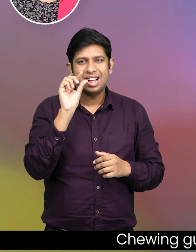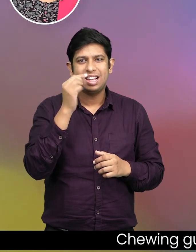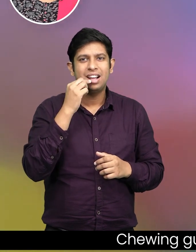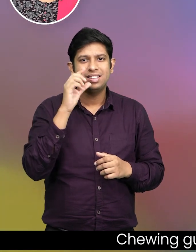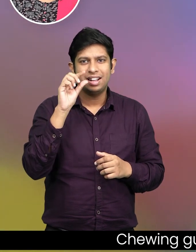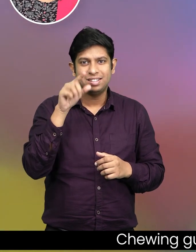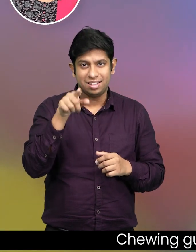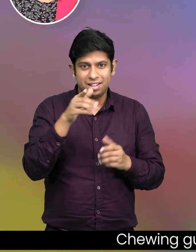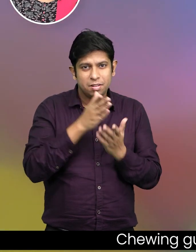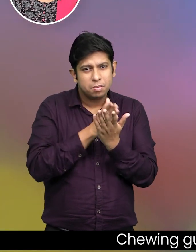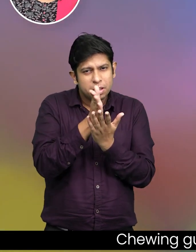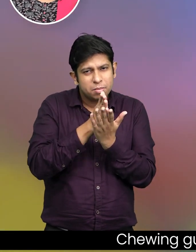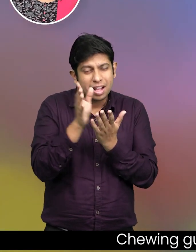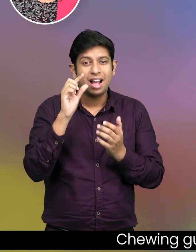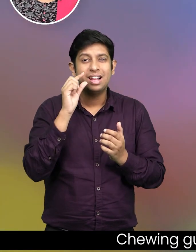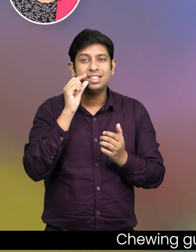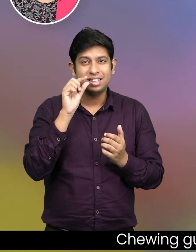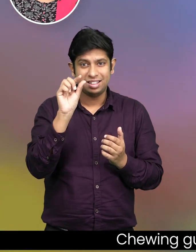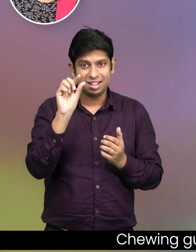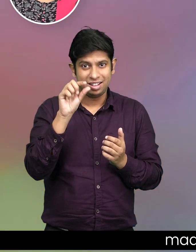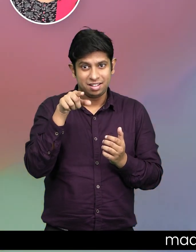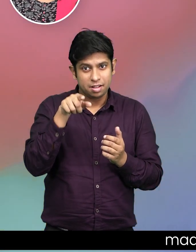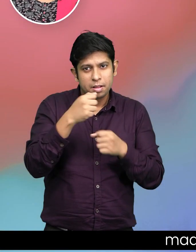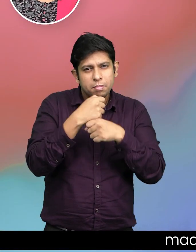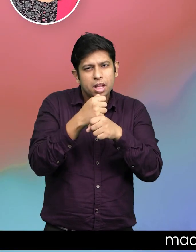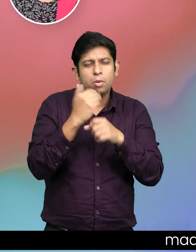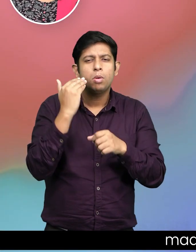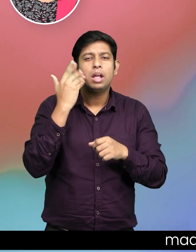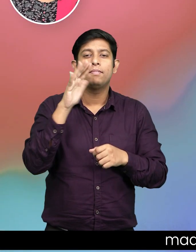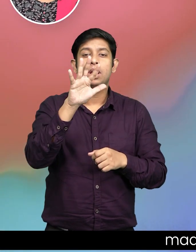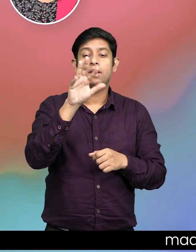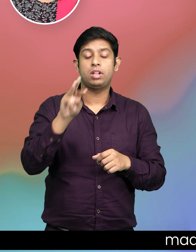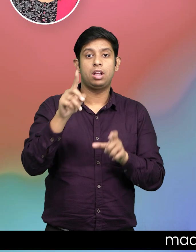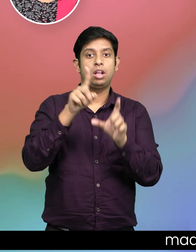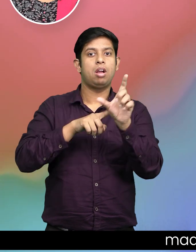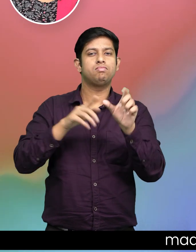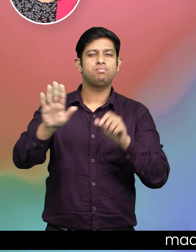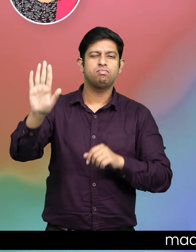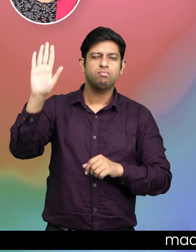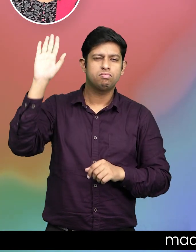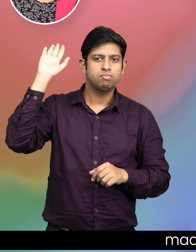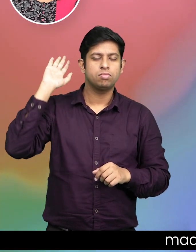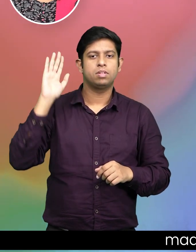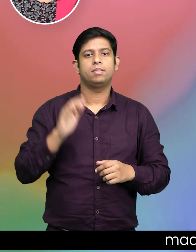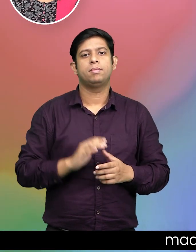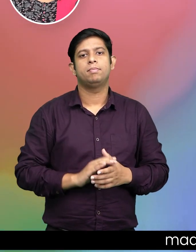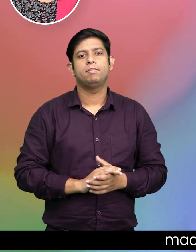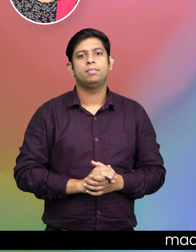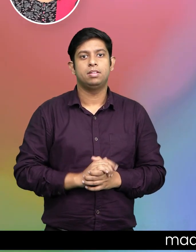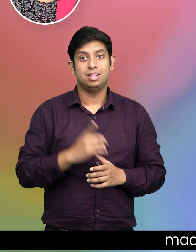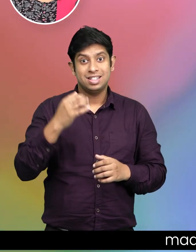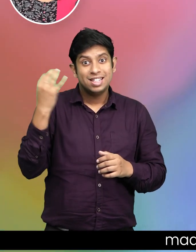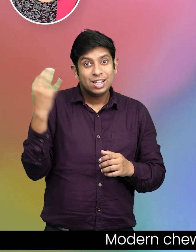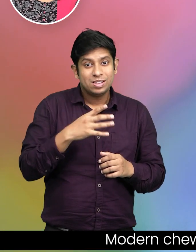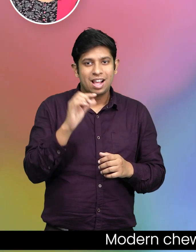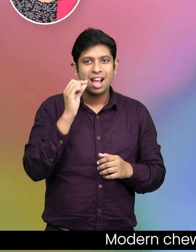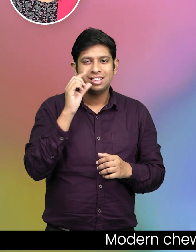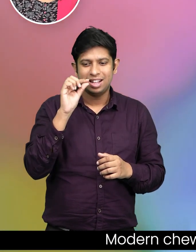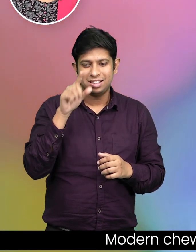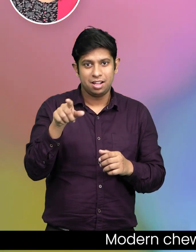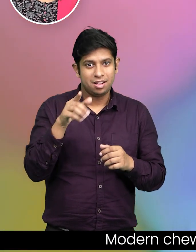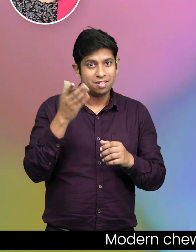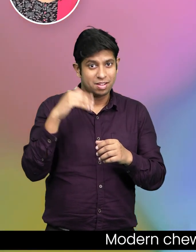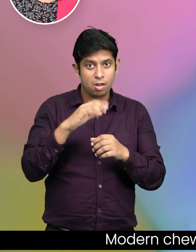Chewing gum is a type of gum for chewing made dates back 5000 years.